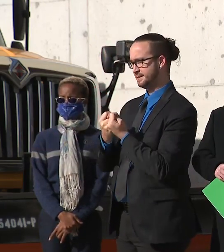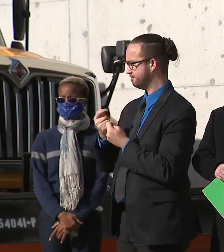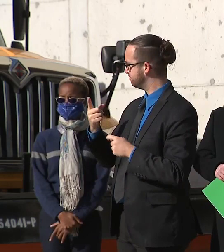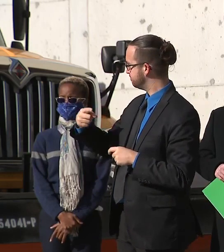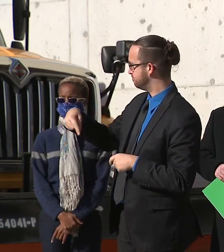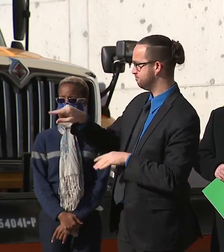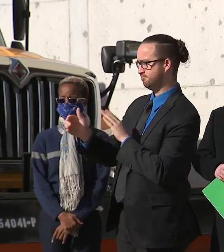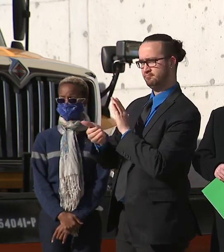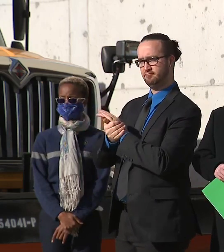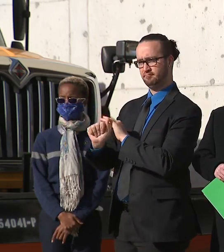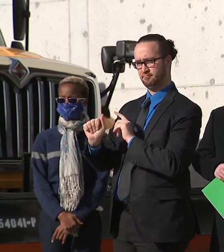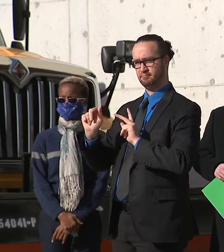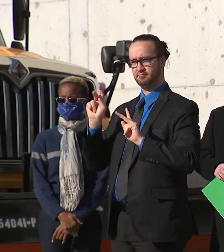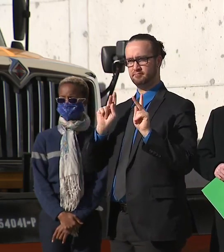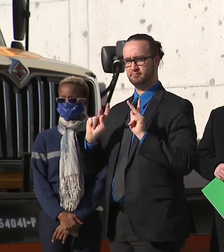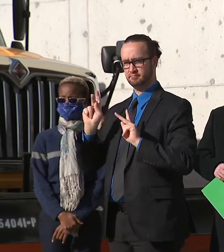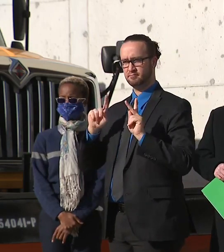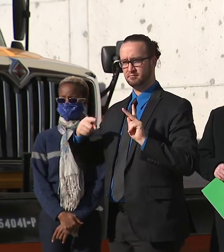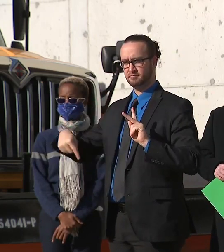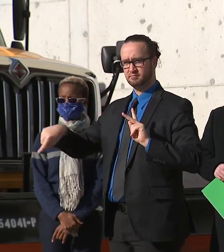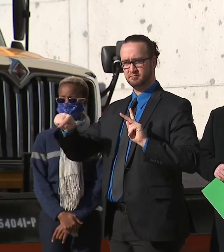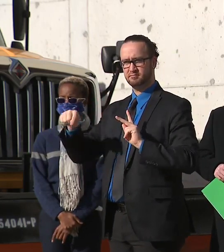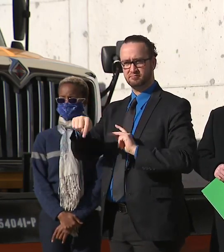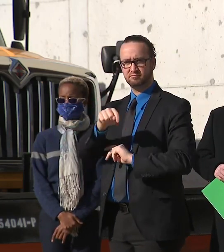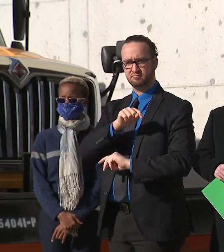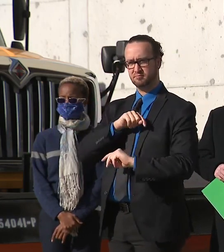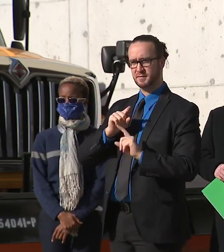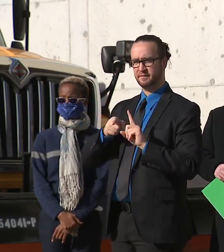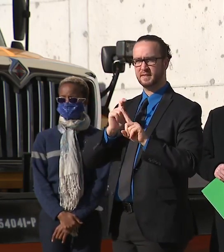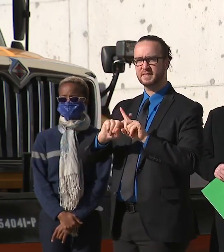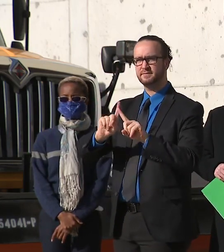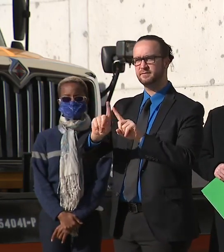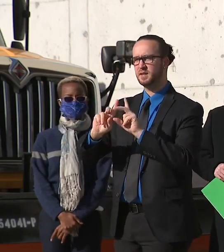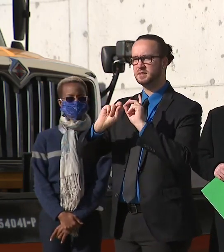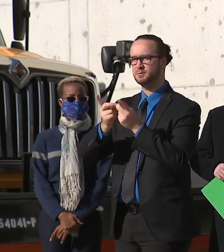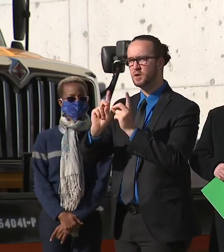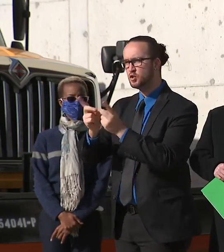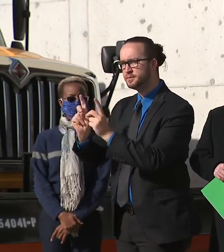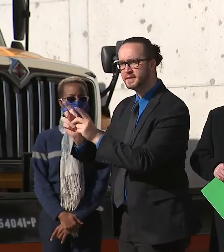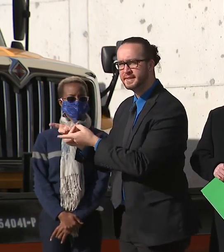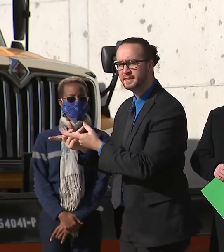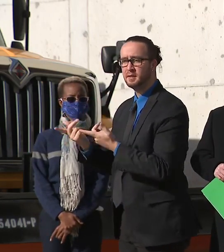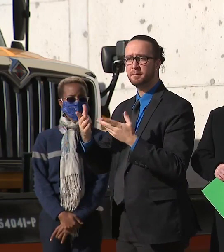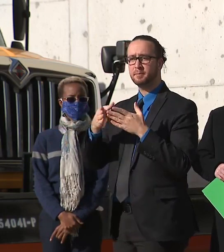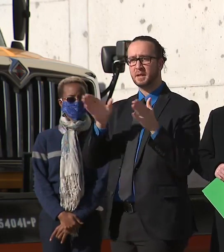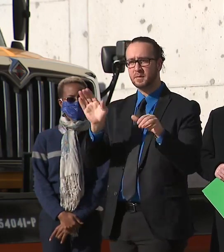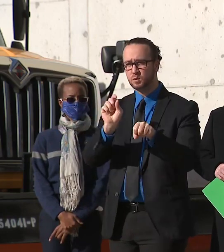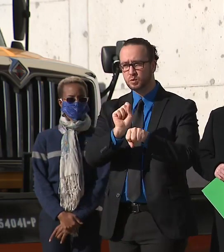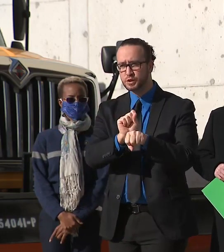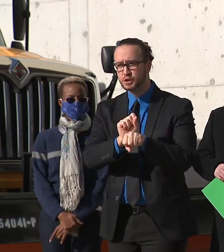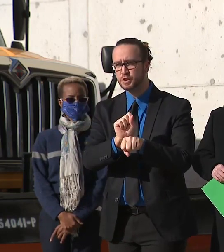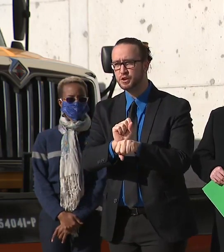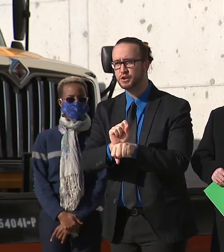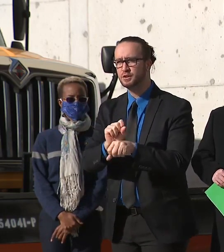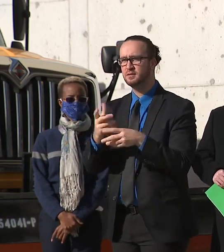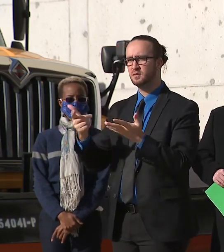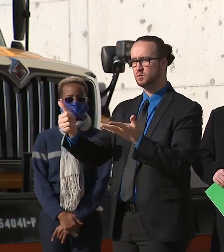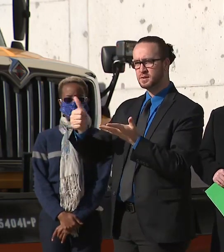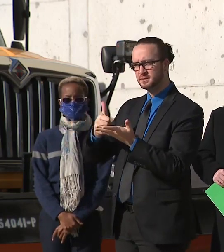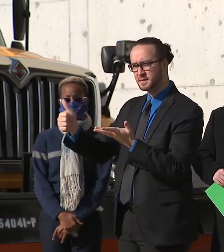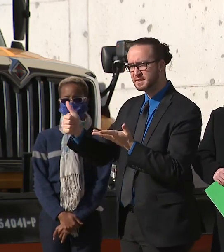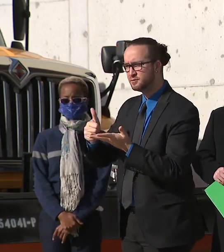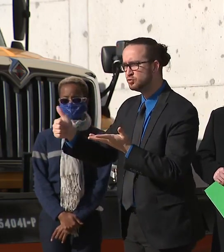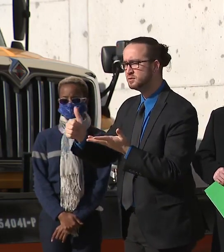also includes crews from the Department of Public Works, Recreation and Parks, and General Services. With a snow budget